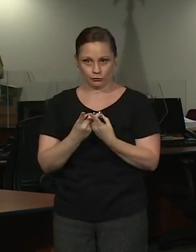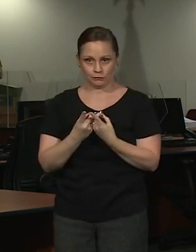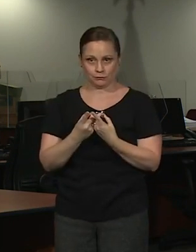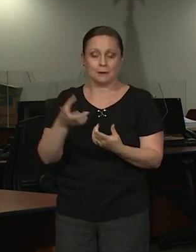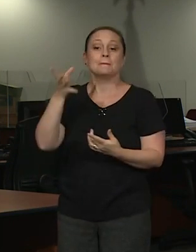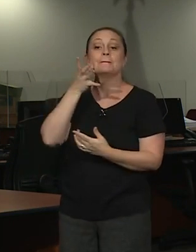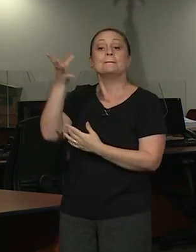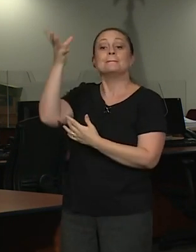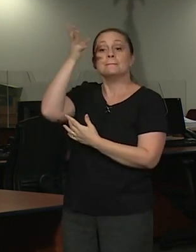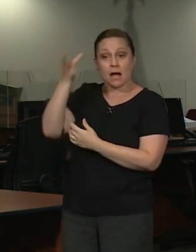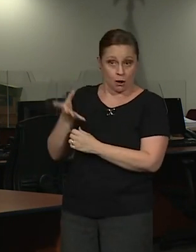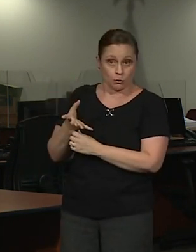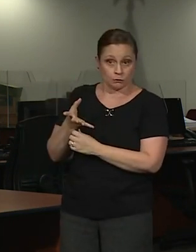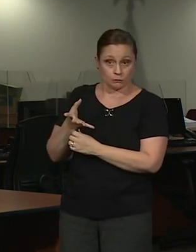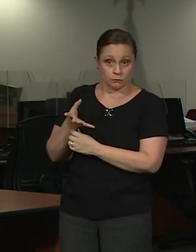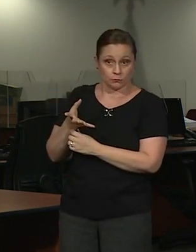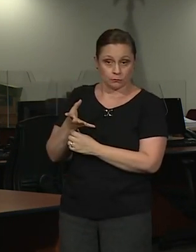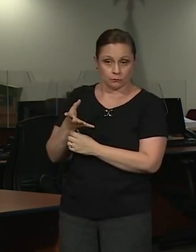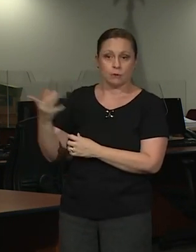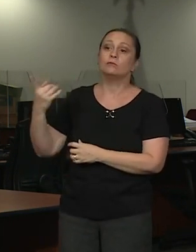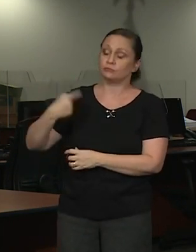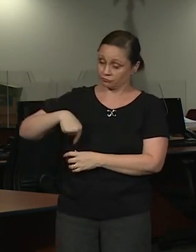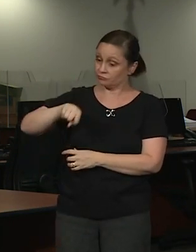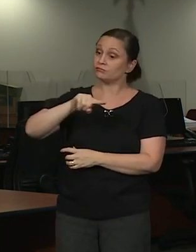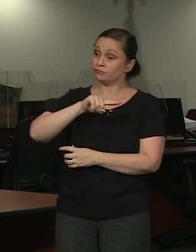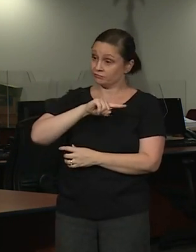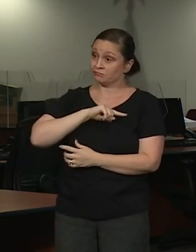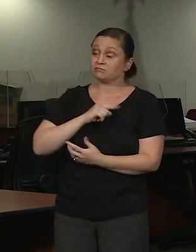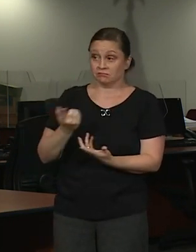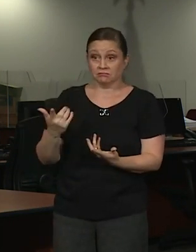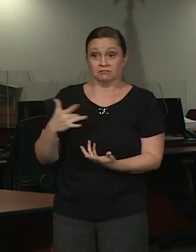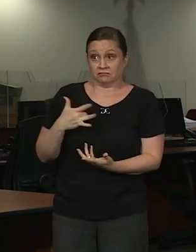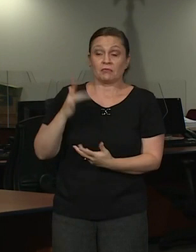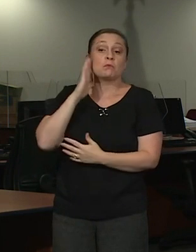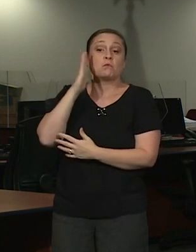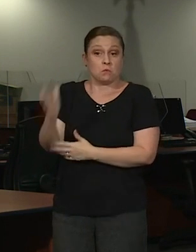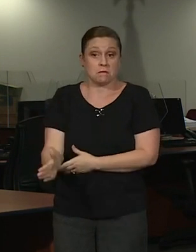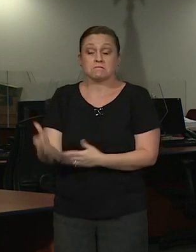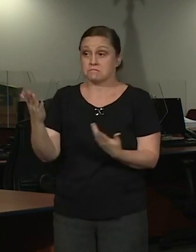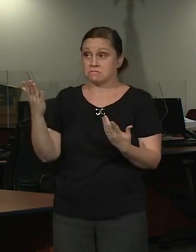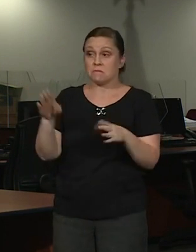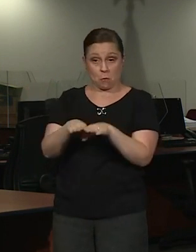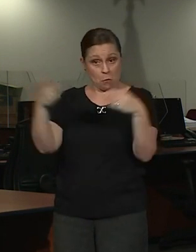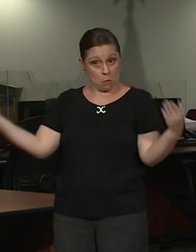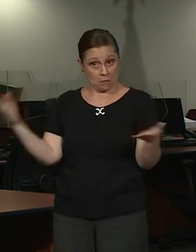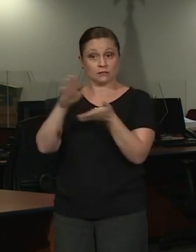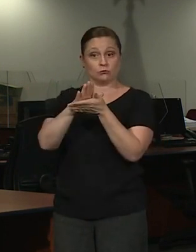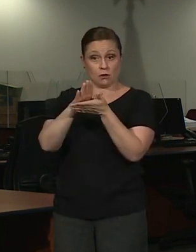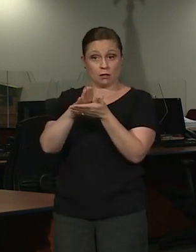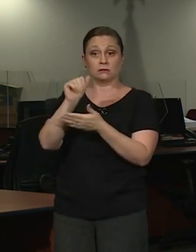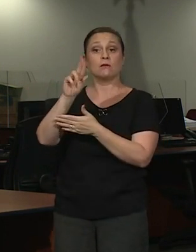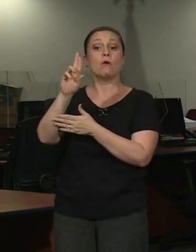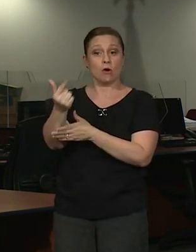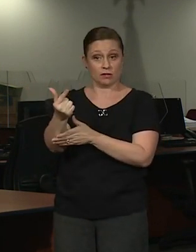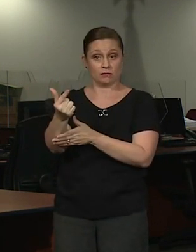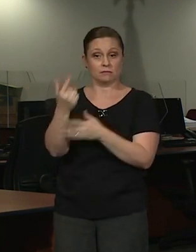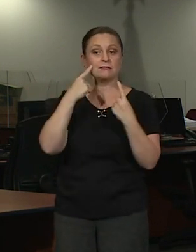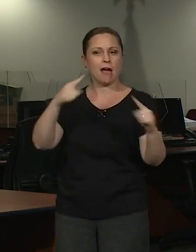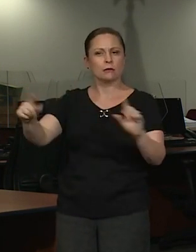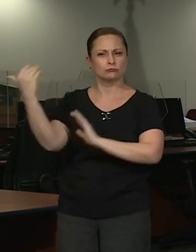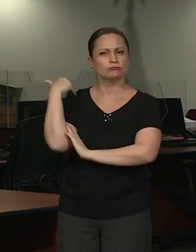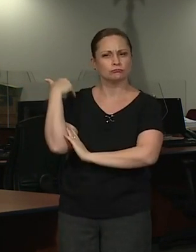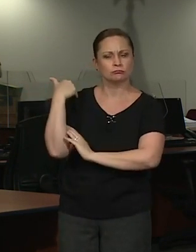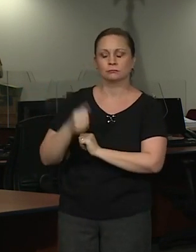parents, we are intending to open schools as been announced earlier in August. We intend to do that.